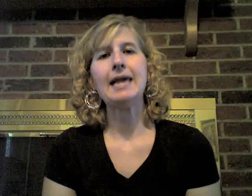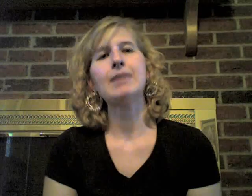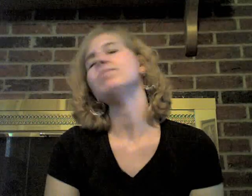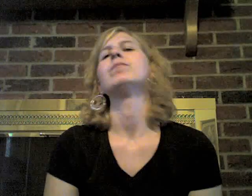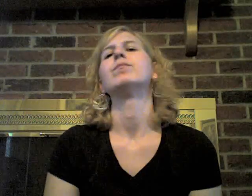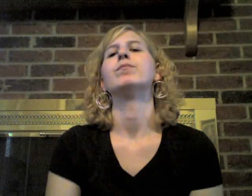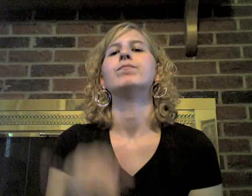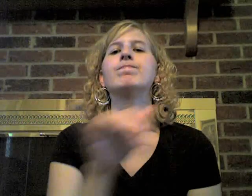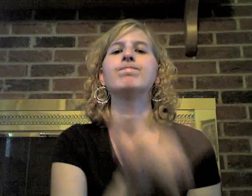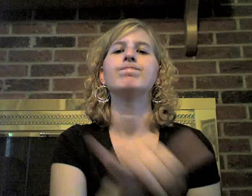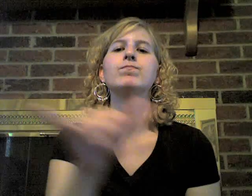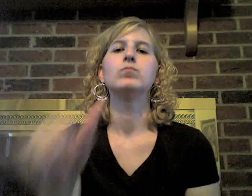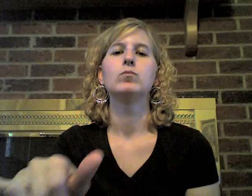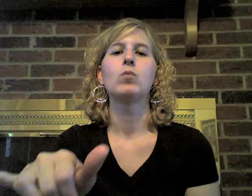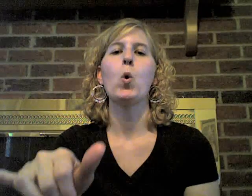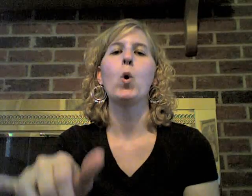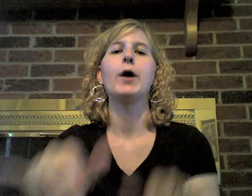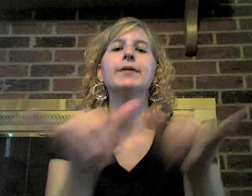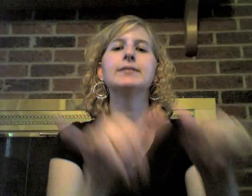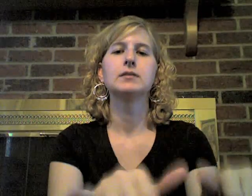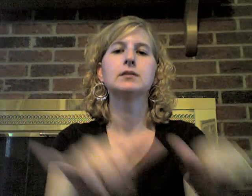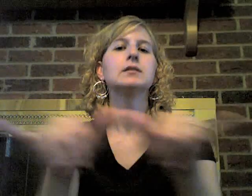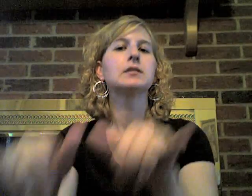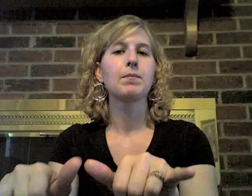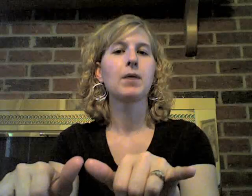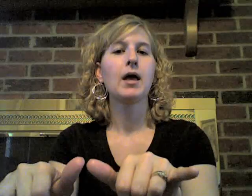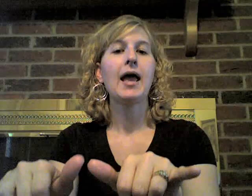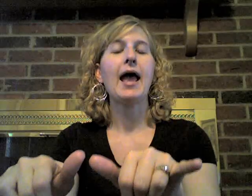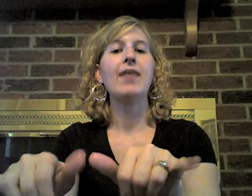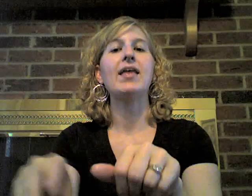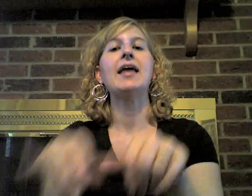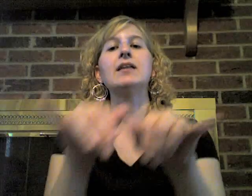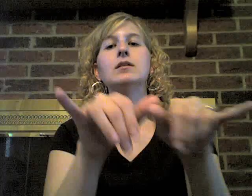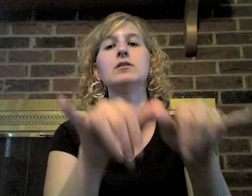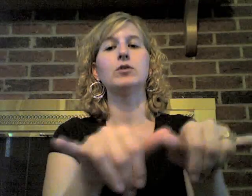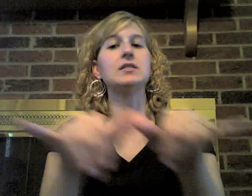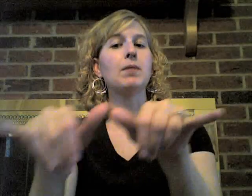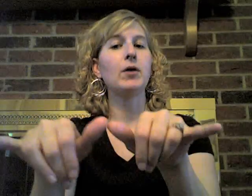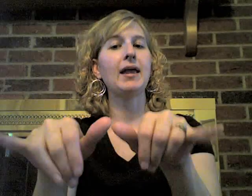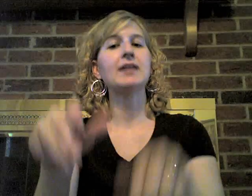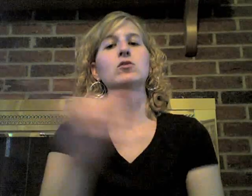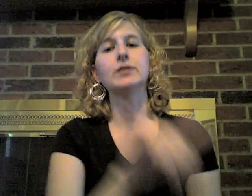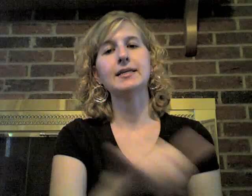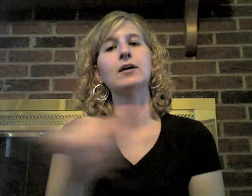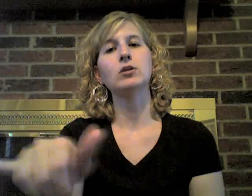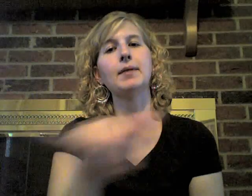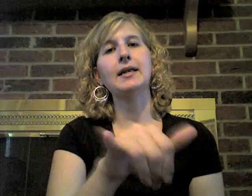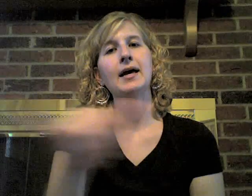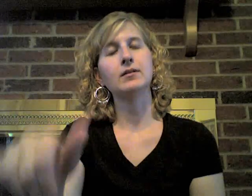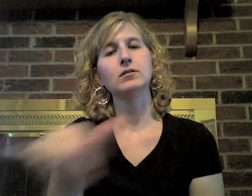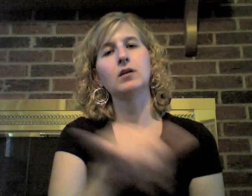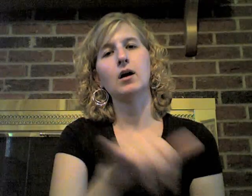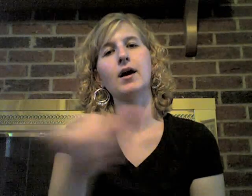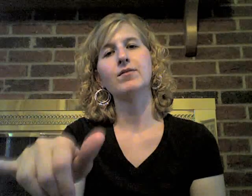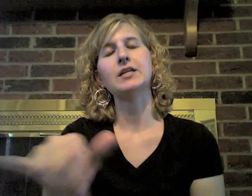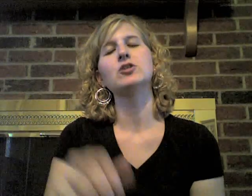same, or, and then, so it's double hands or single depending on conversational